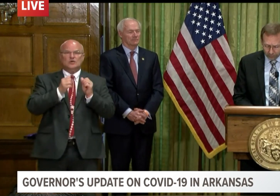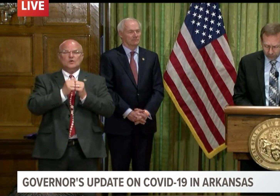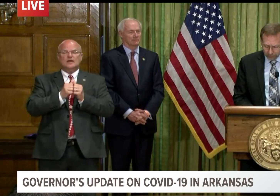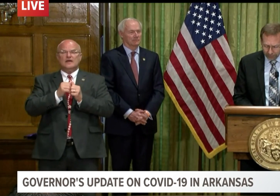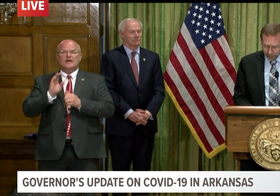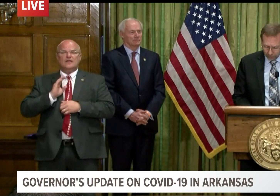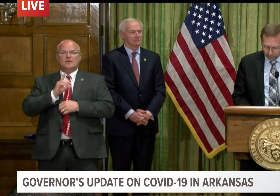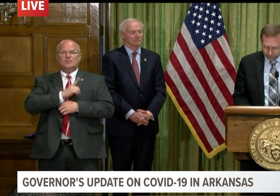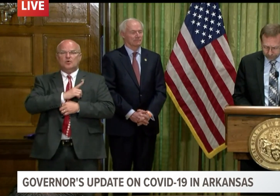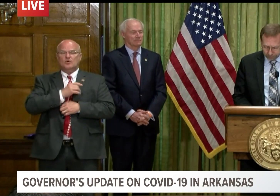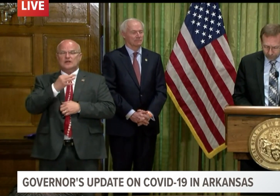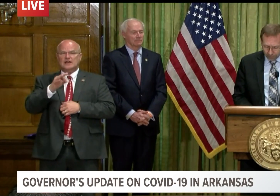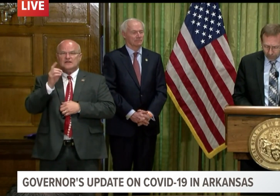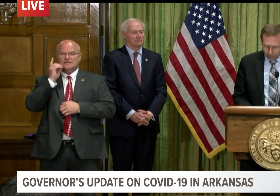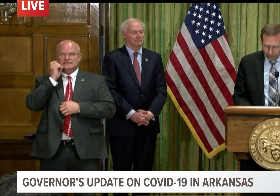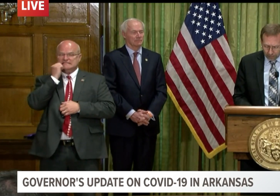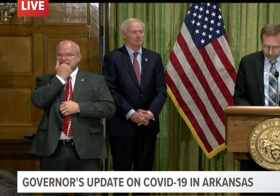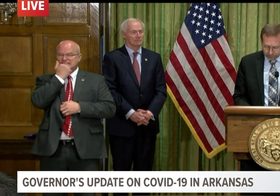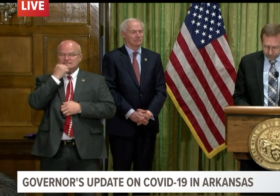Board of Dental Examiners.